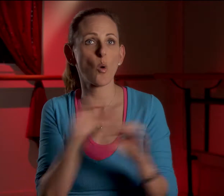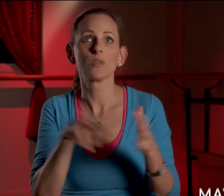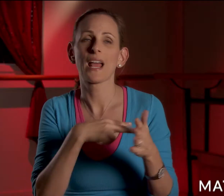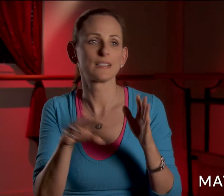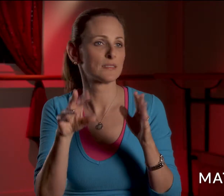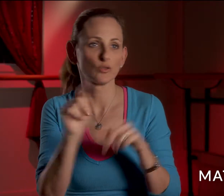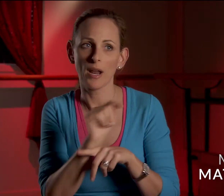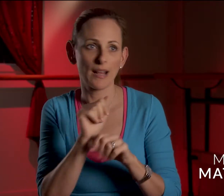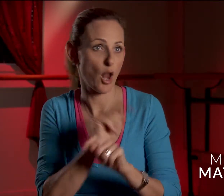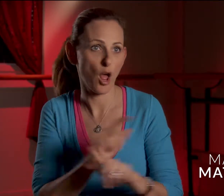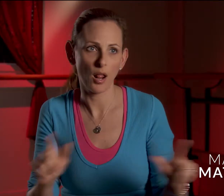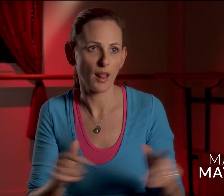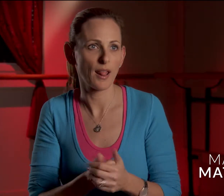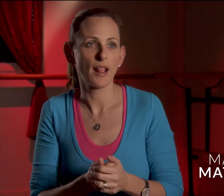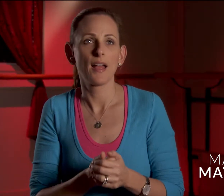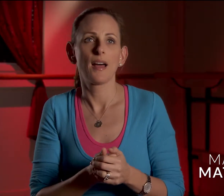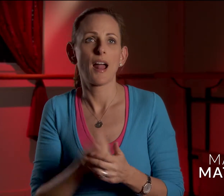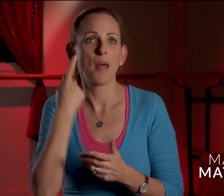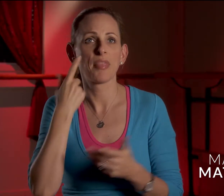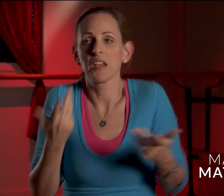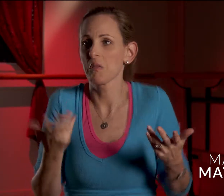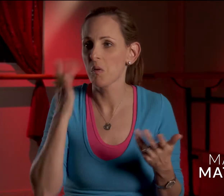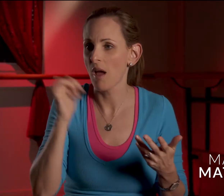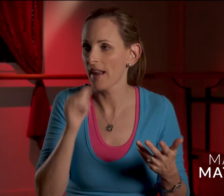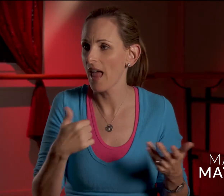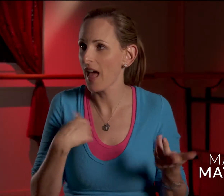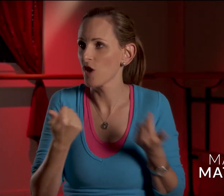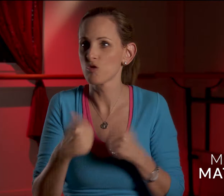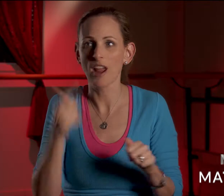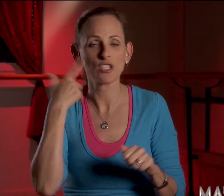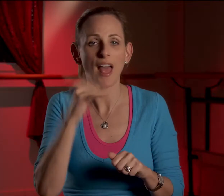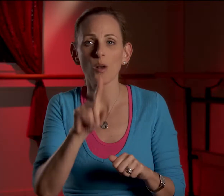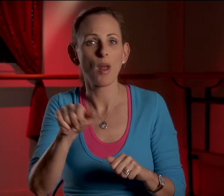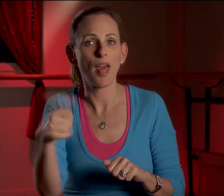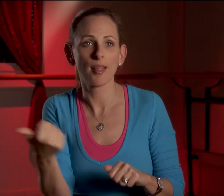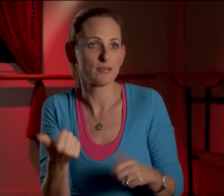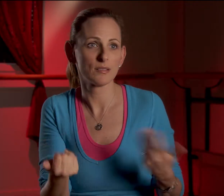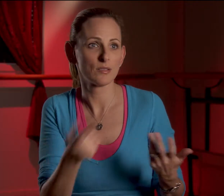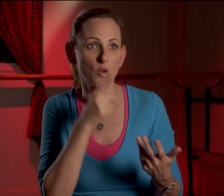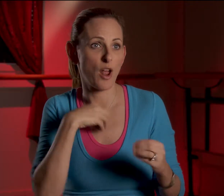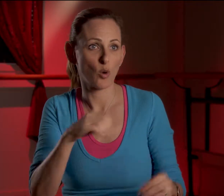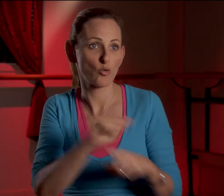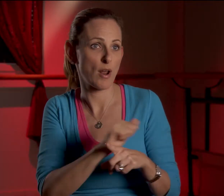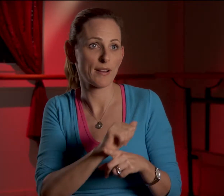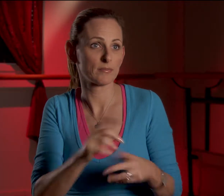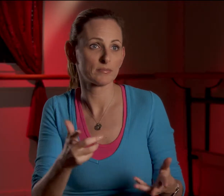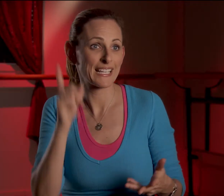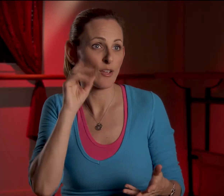I've had no previous dance training, and I'm thinking, well, why not? I mean, it's just like tackling another role, you know, and